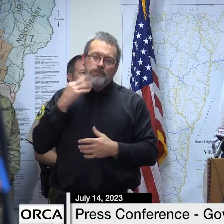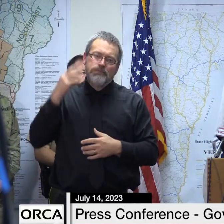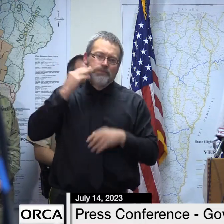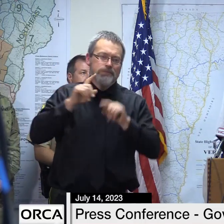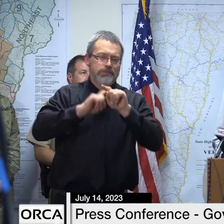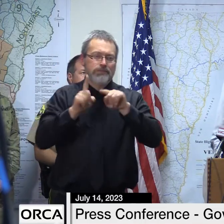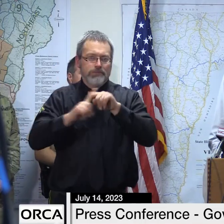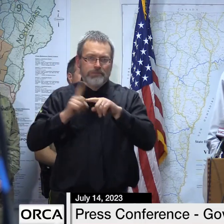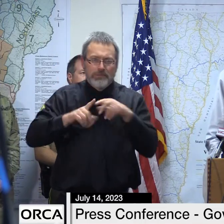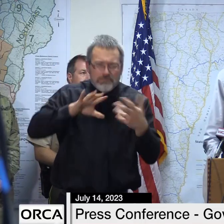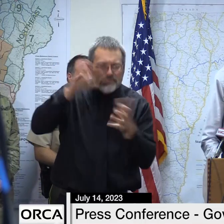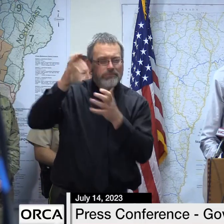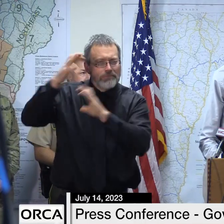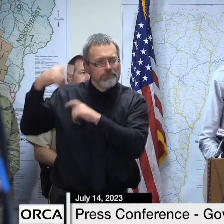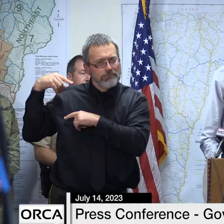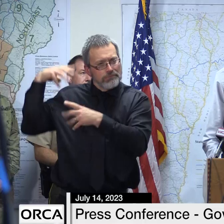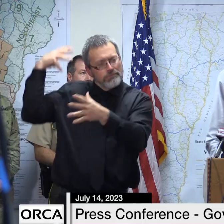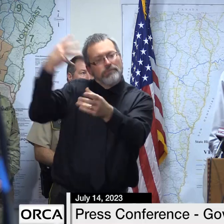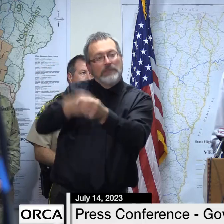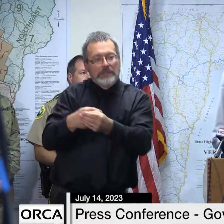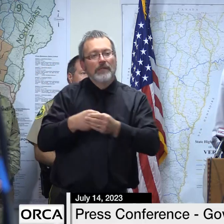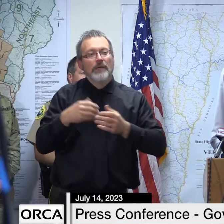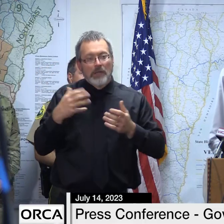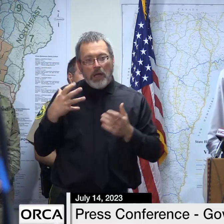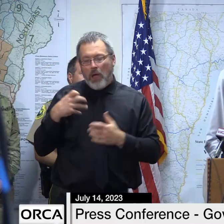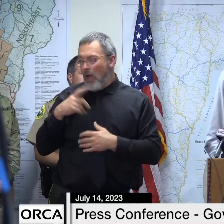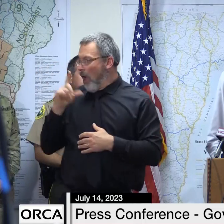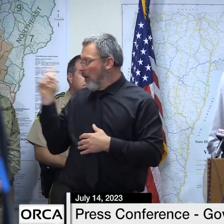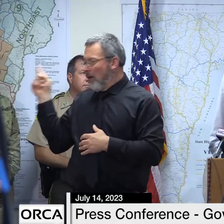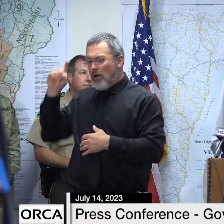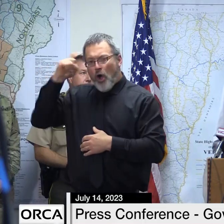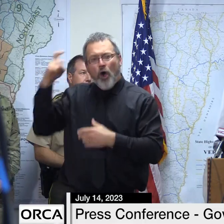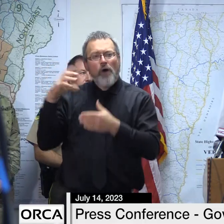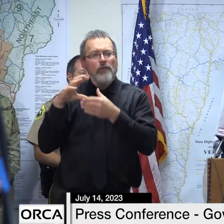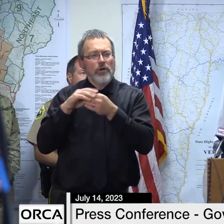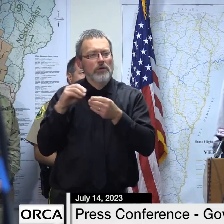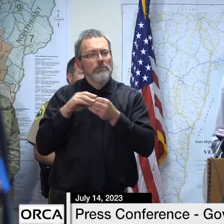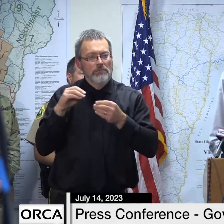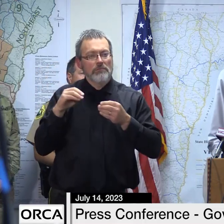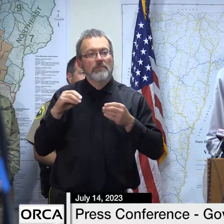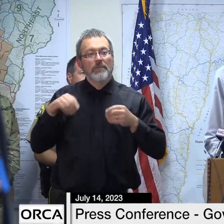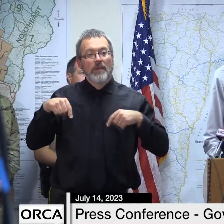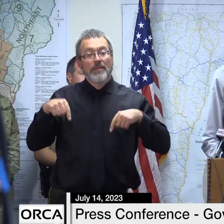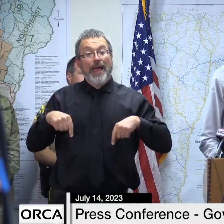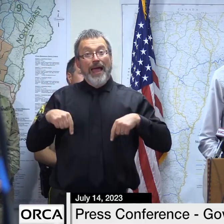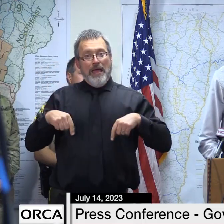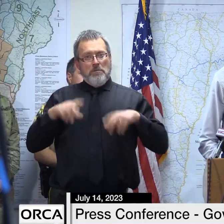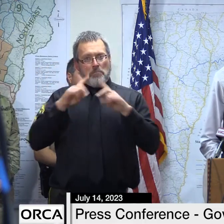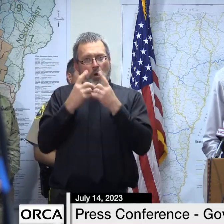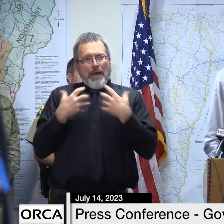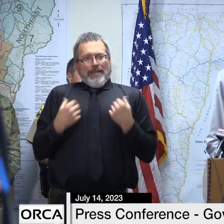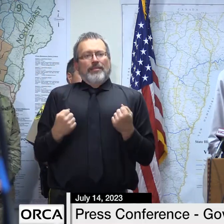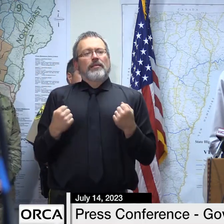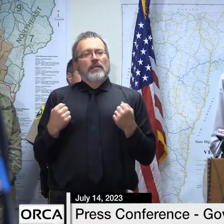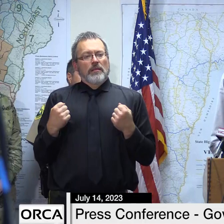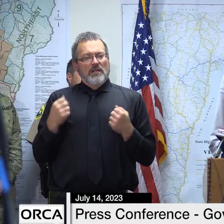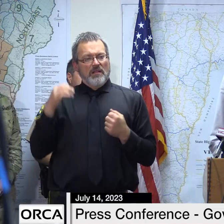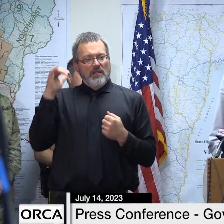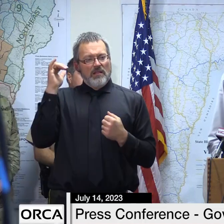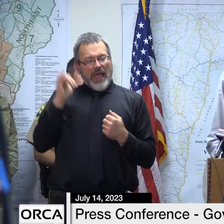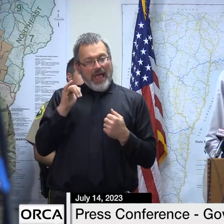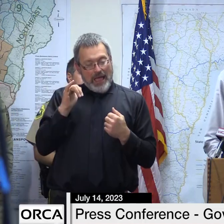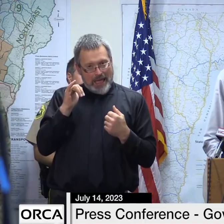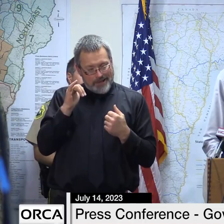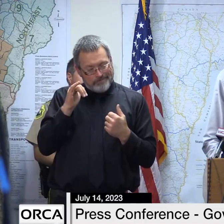the governor noted, the Department of Health did report our first and only to date death, a